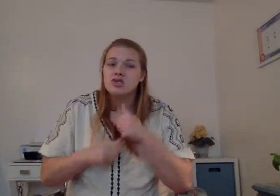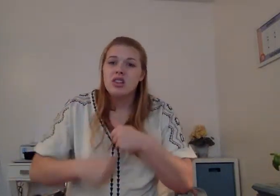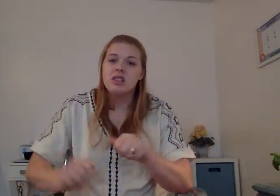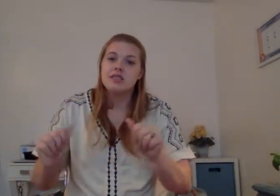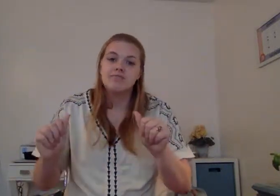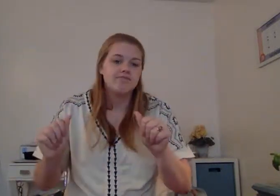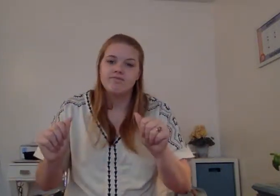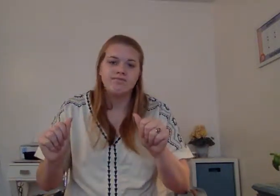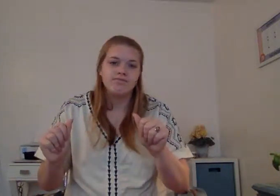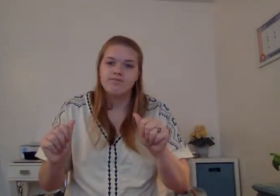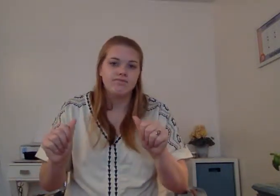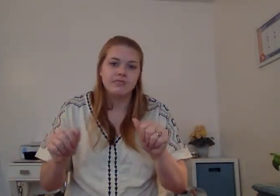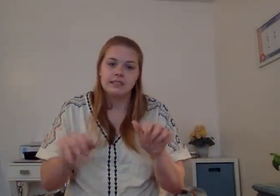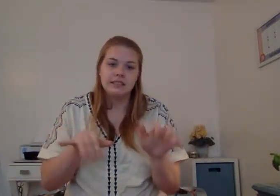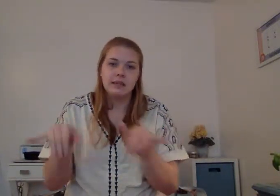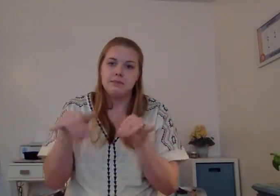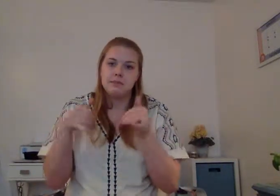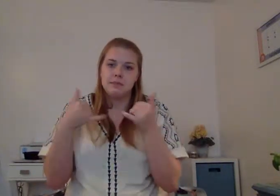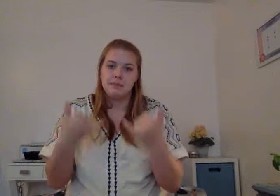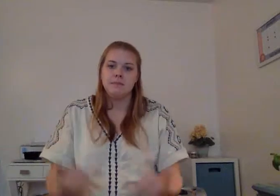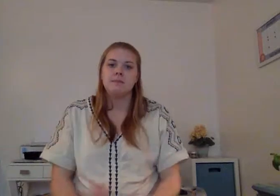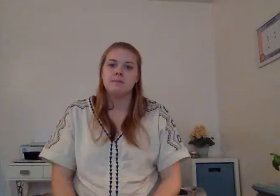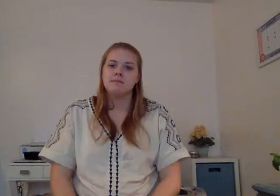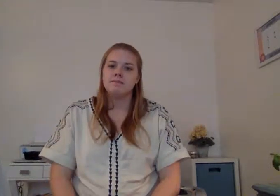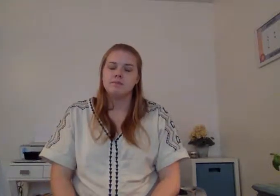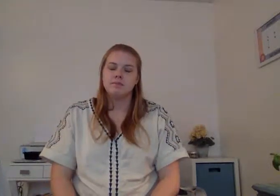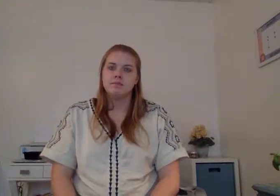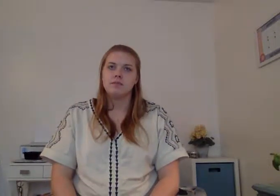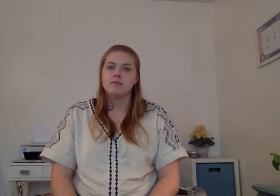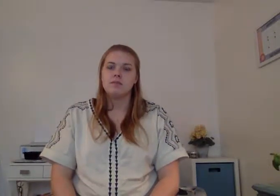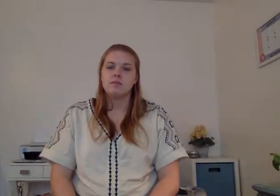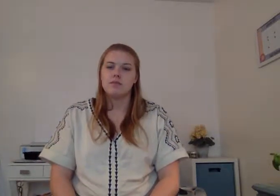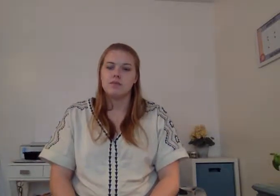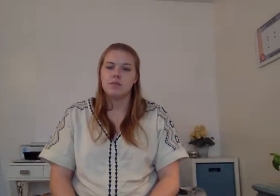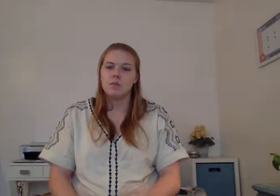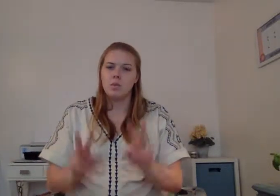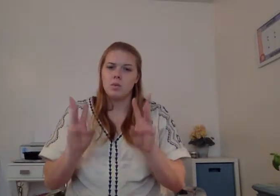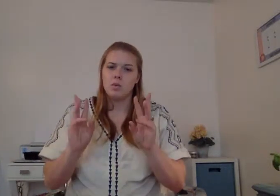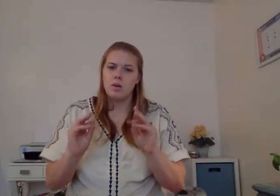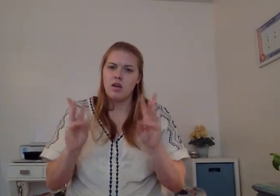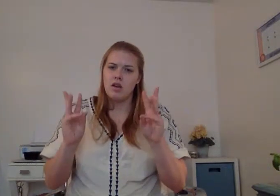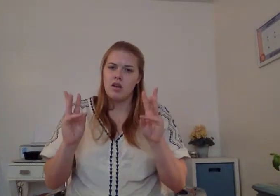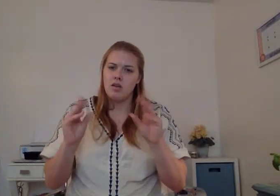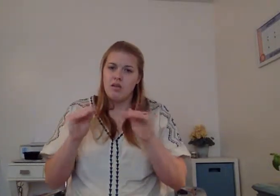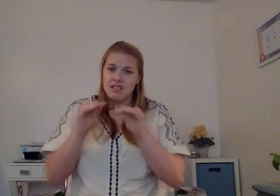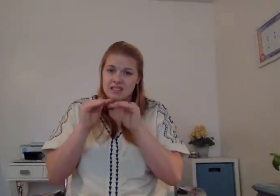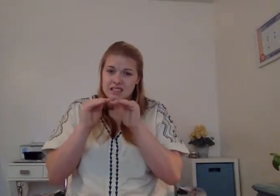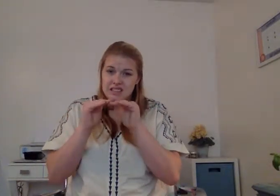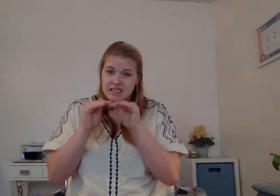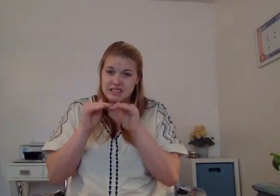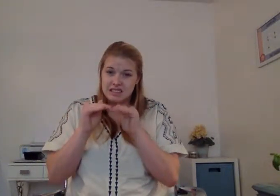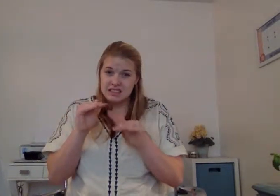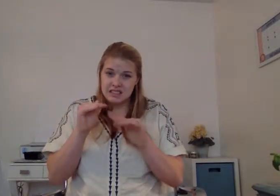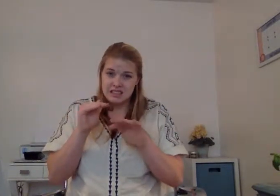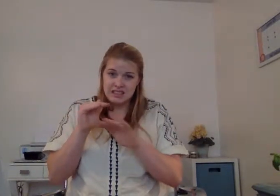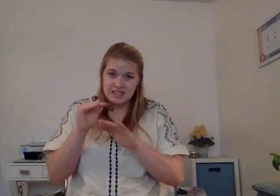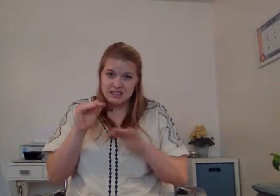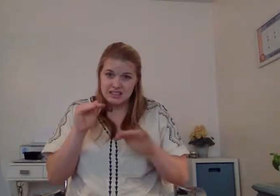But what stood out for me the most was that less than 30% of the audience were